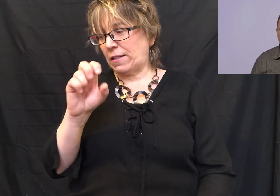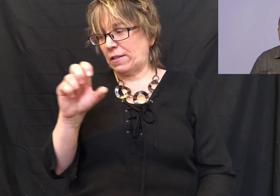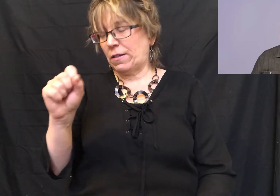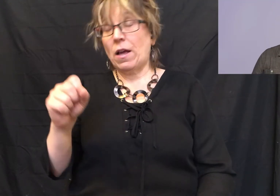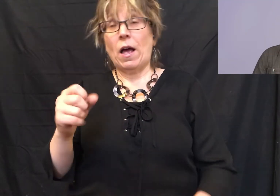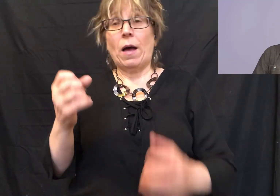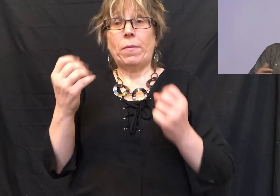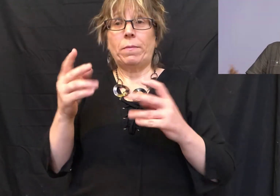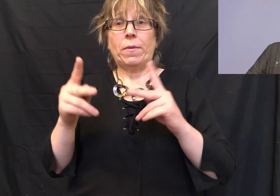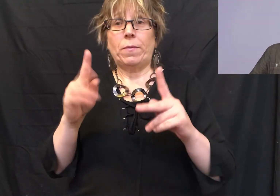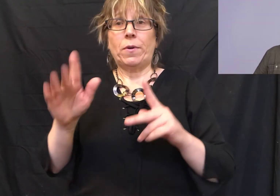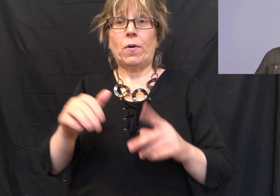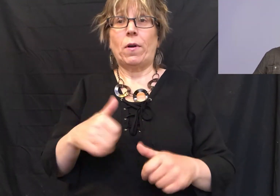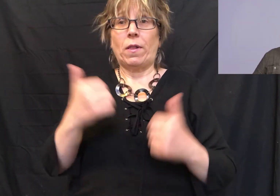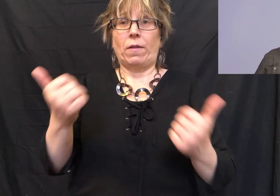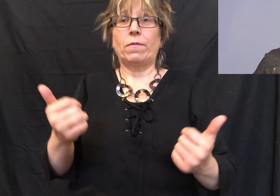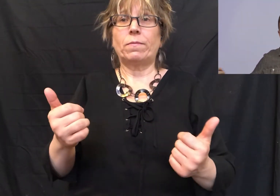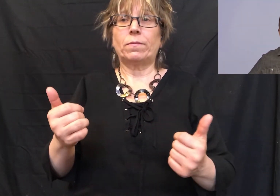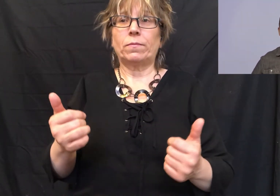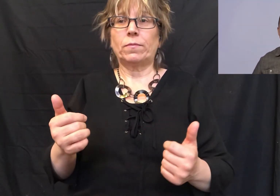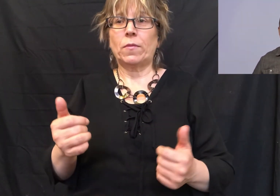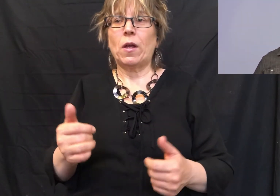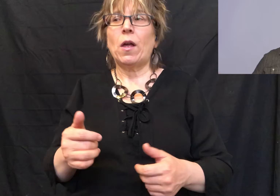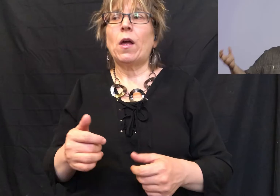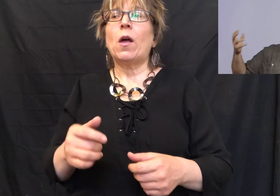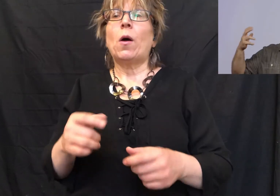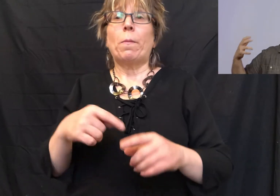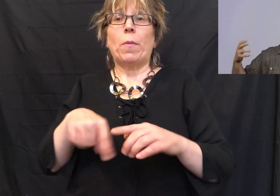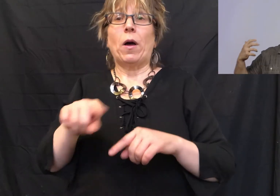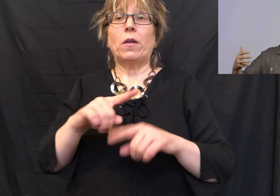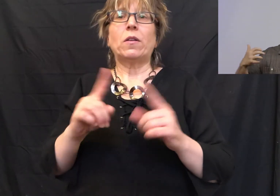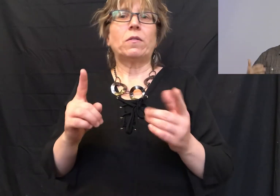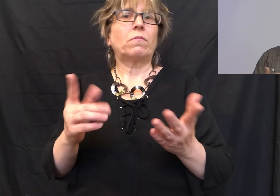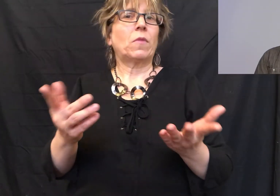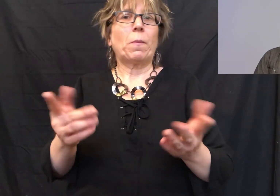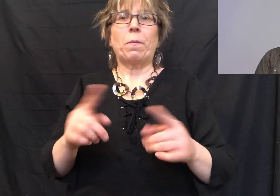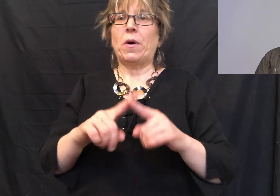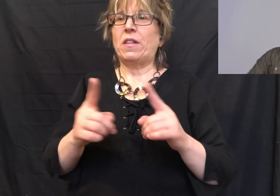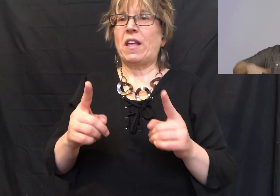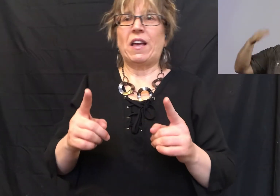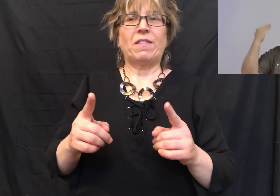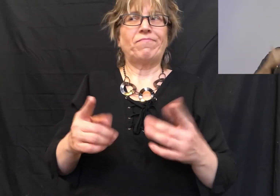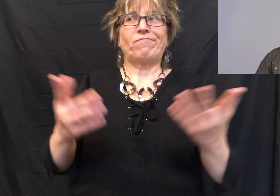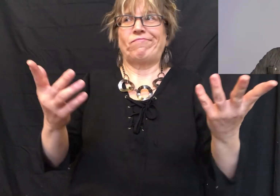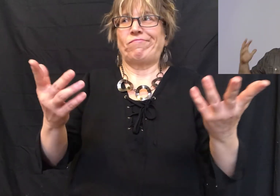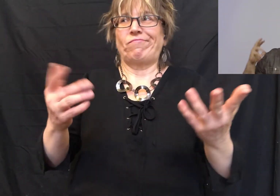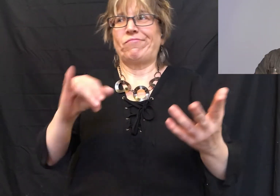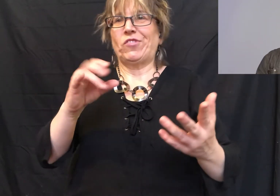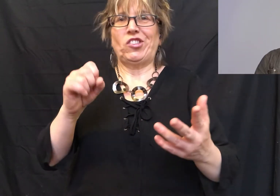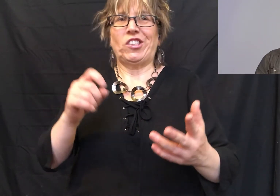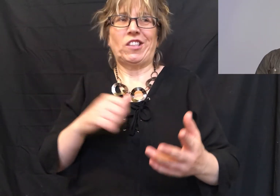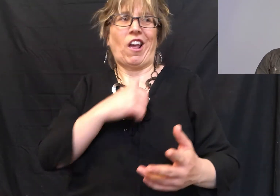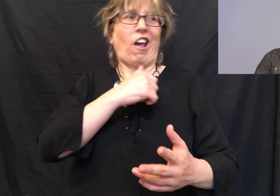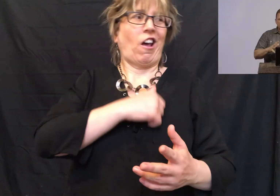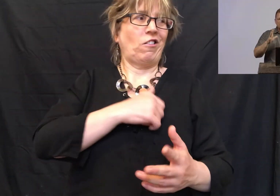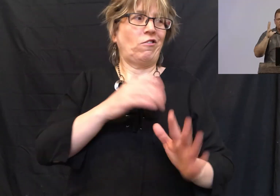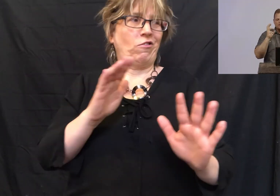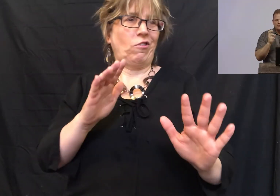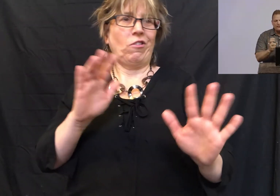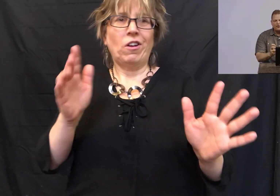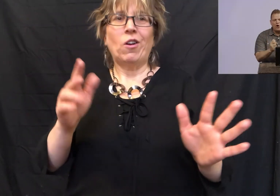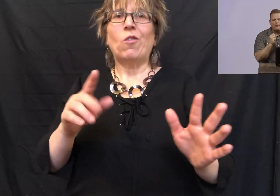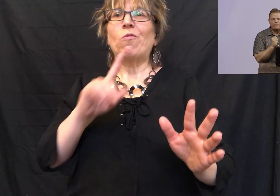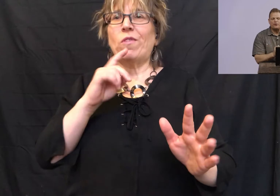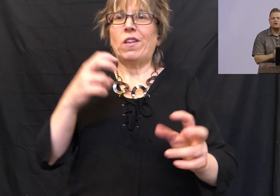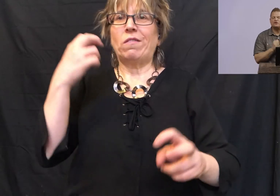get real with them, if you ever try to confront them on anything, which we'll talk more about next week, they just get defensive. Walls go up, attitude starts. That is the